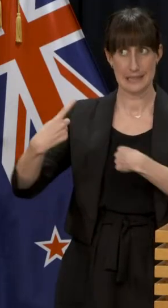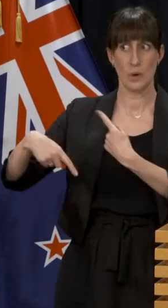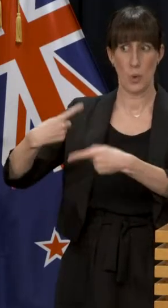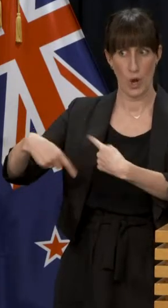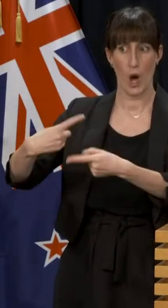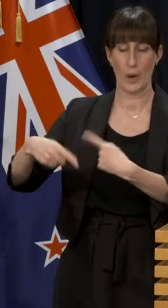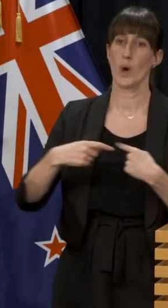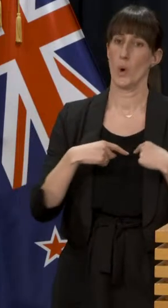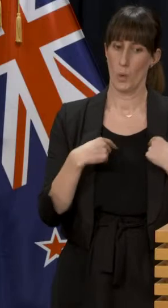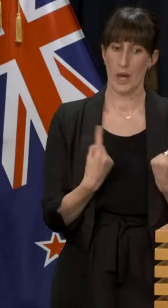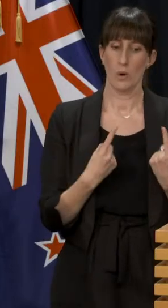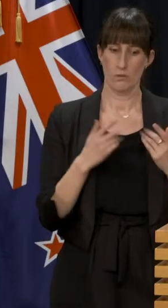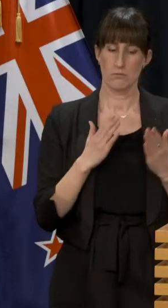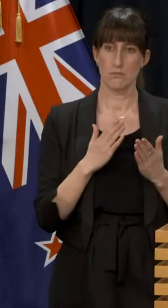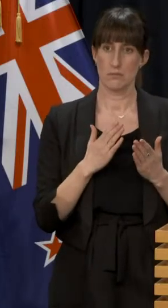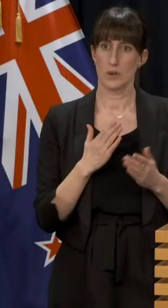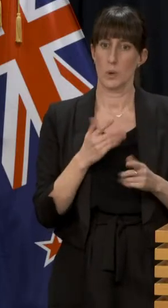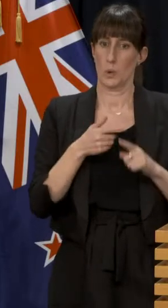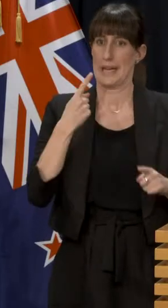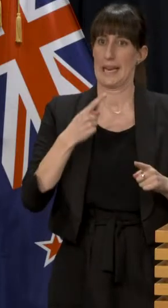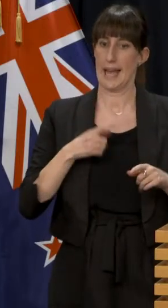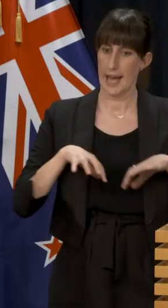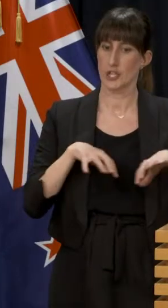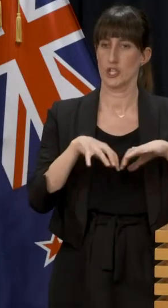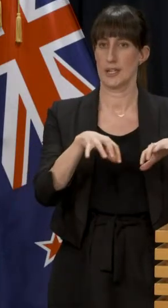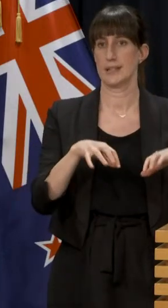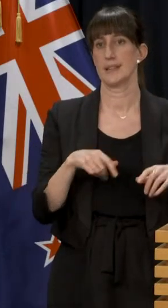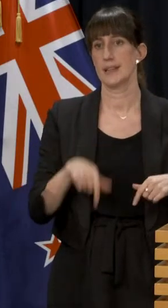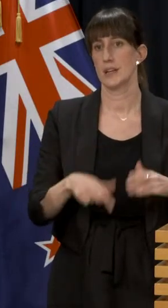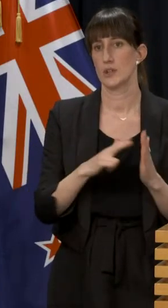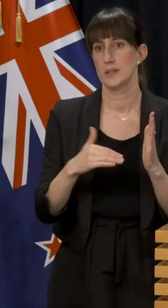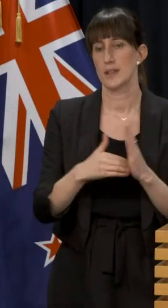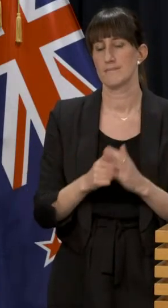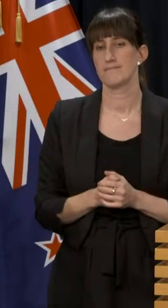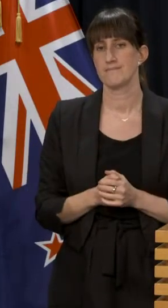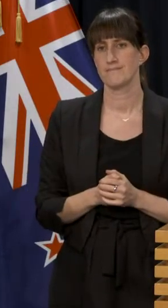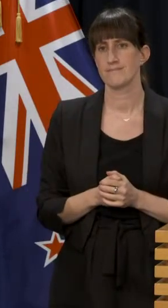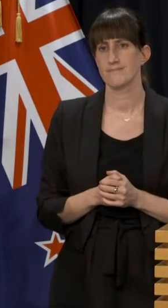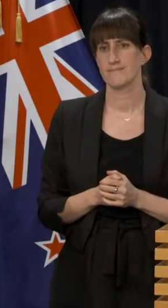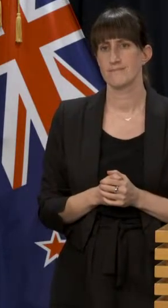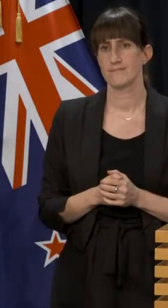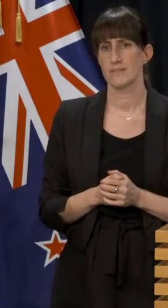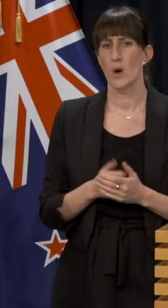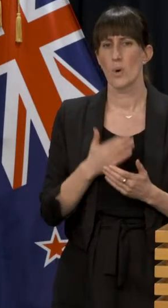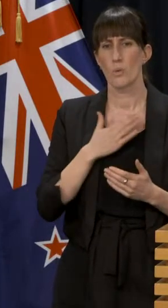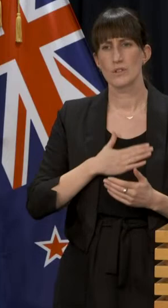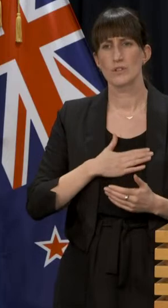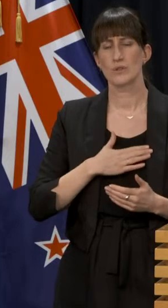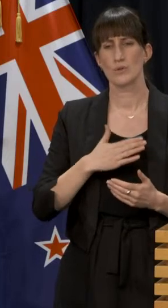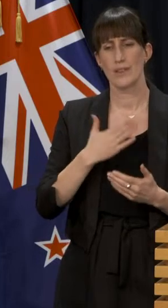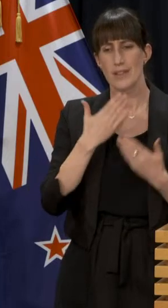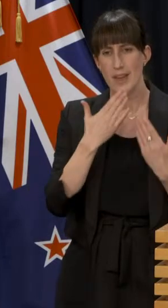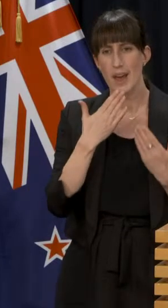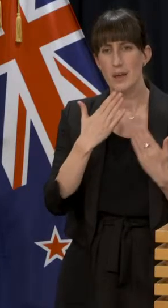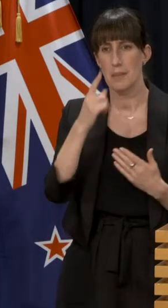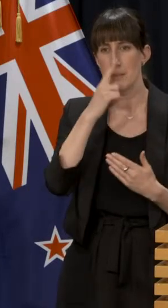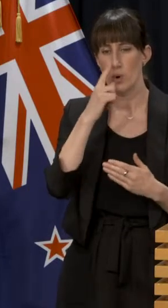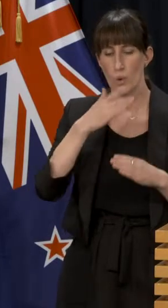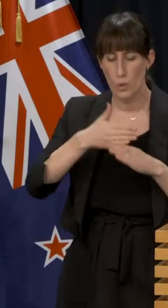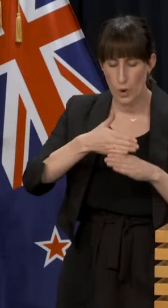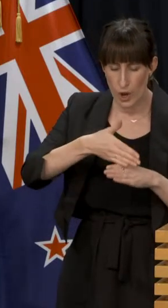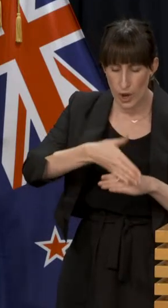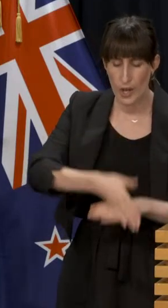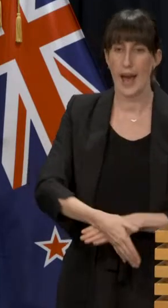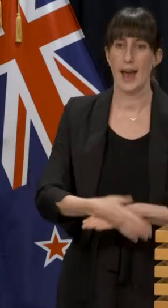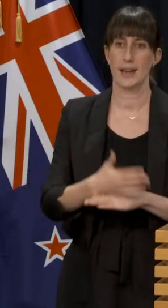quickly. And I do just want to acknowledge the enormous work that went in among all those working in aged residential care